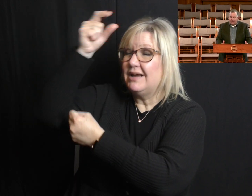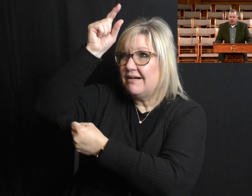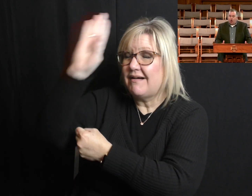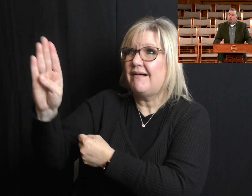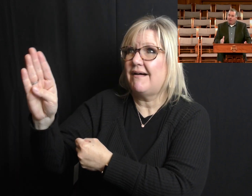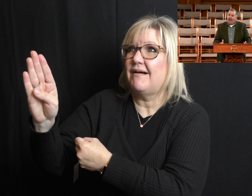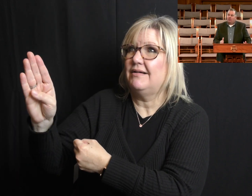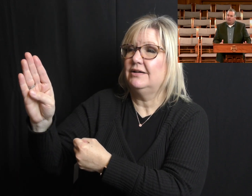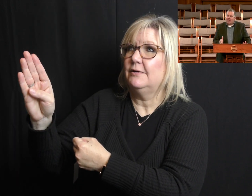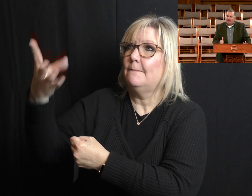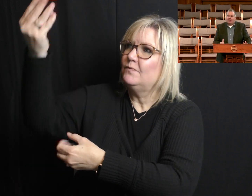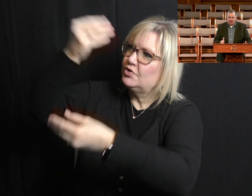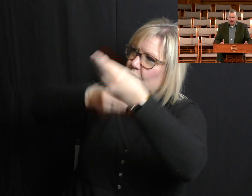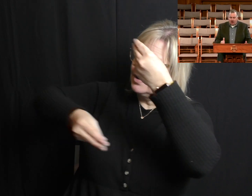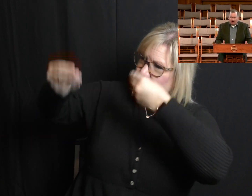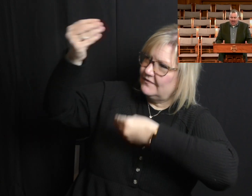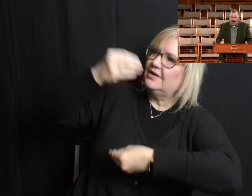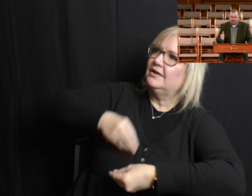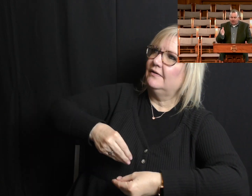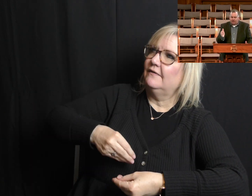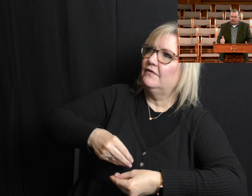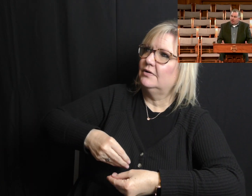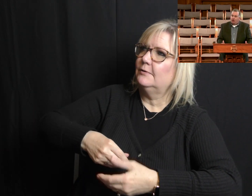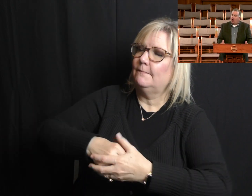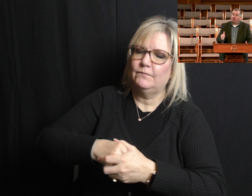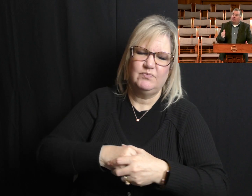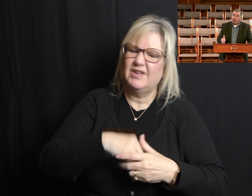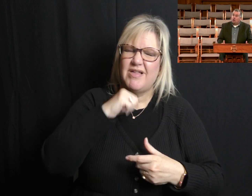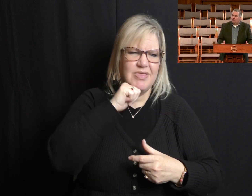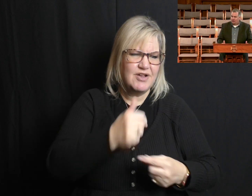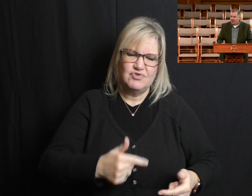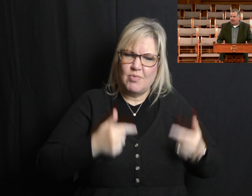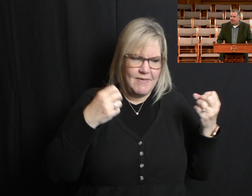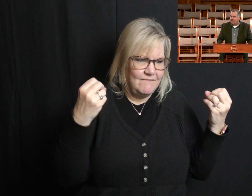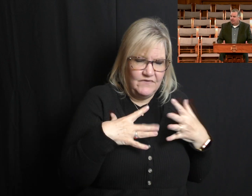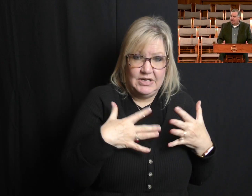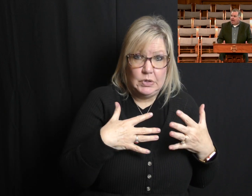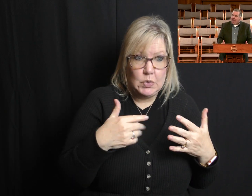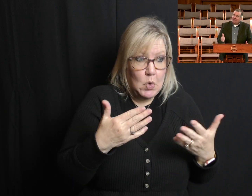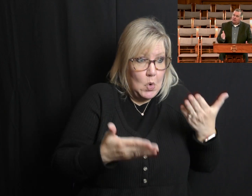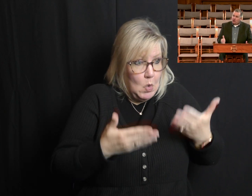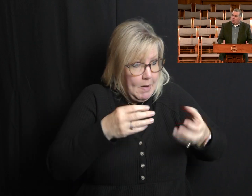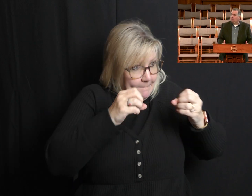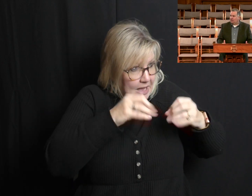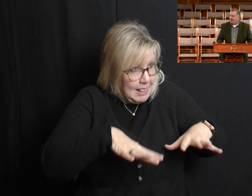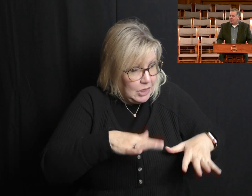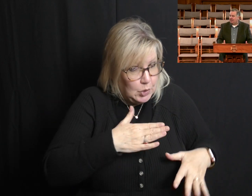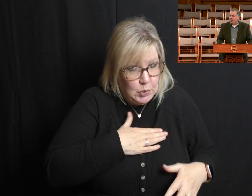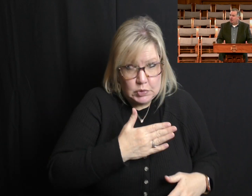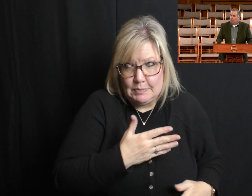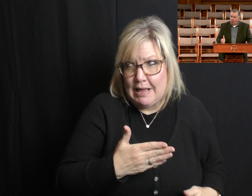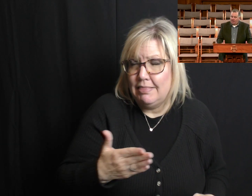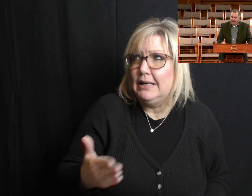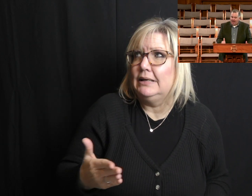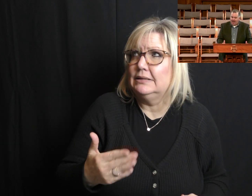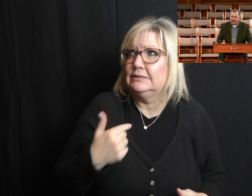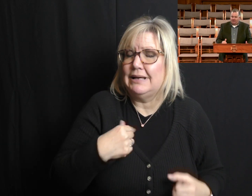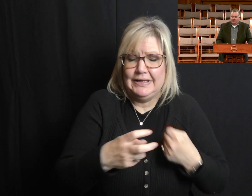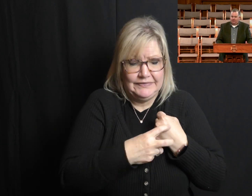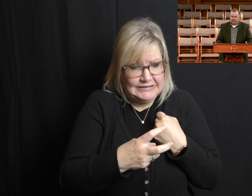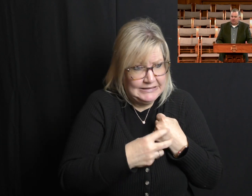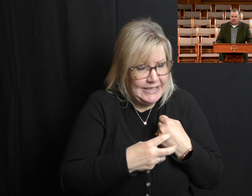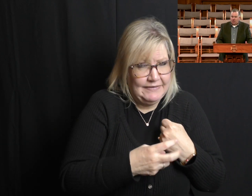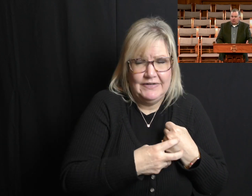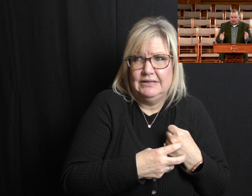need rather than living their lives in fear of losing and using what they